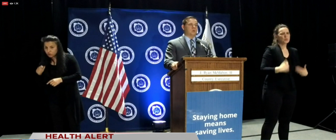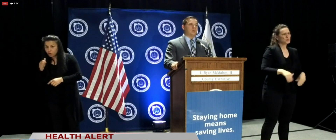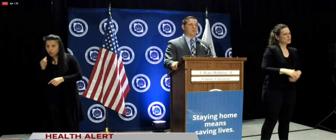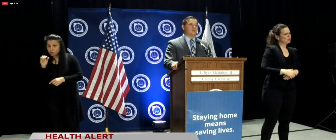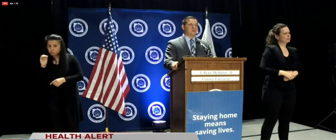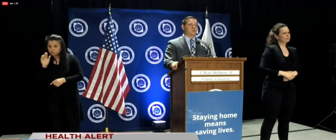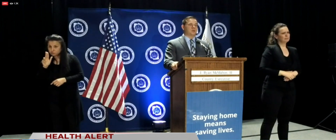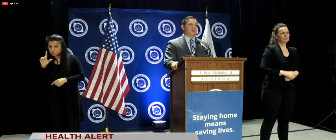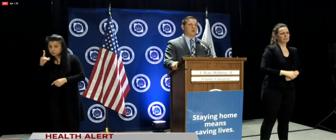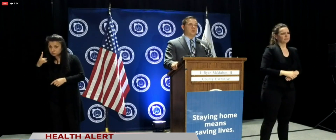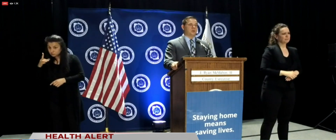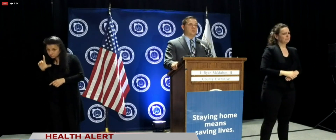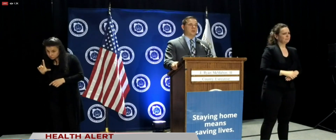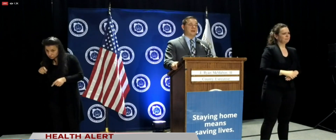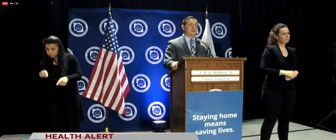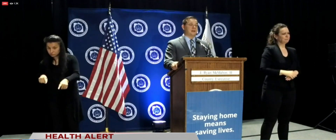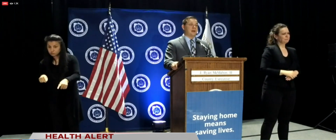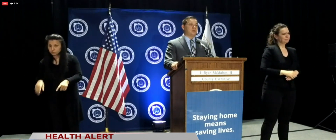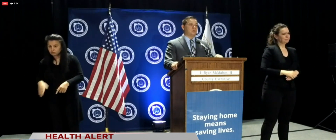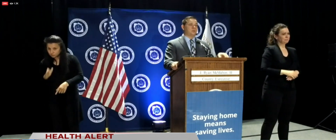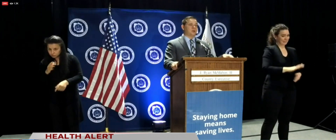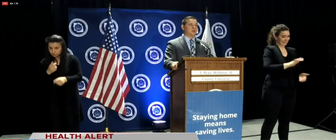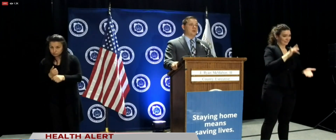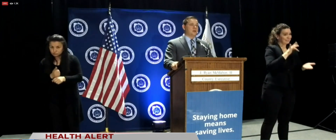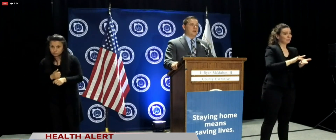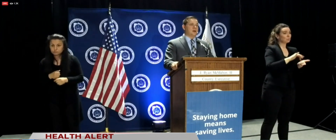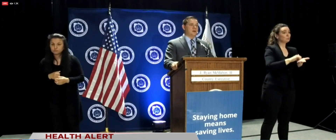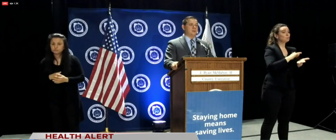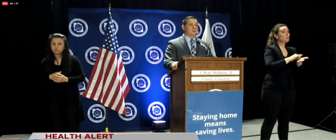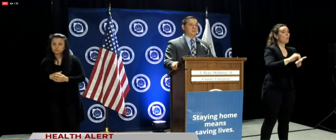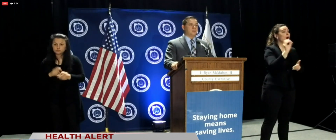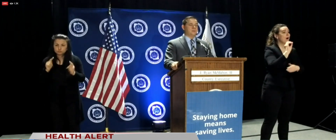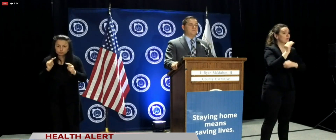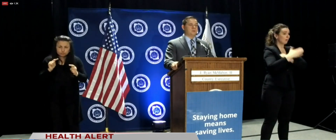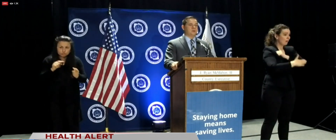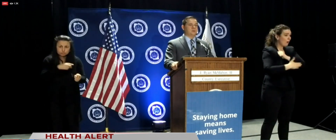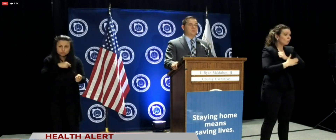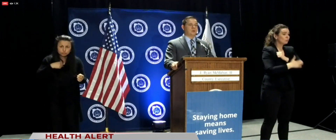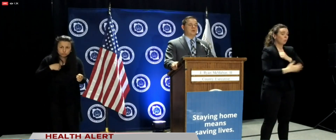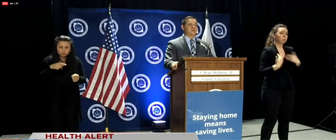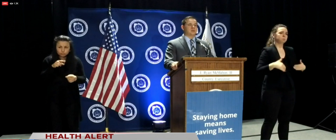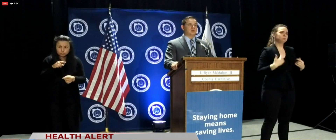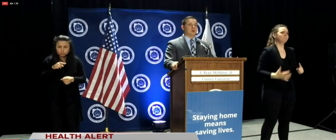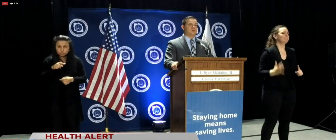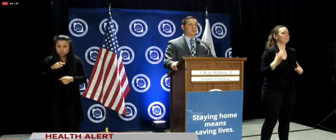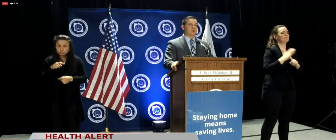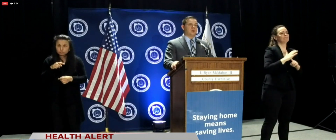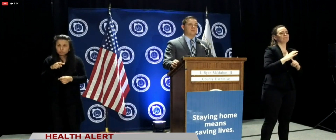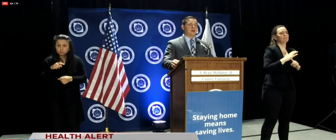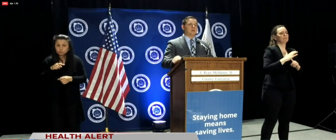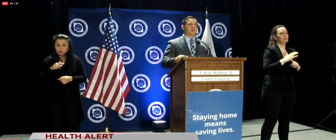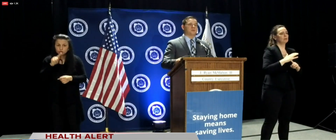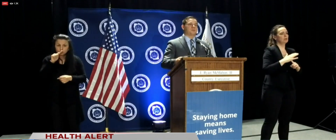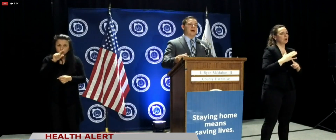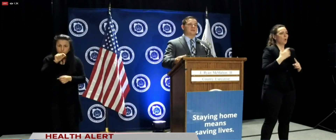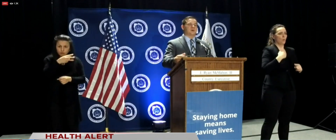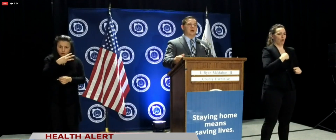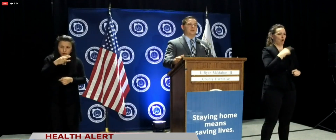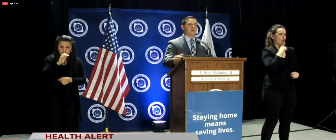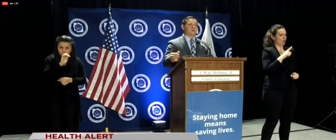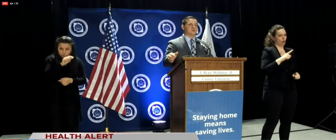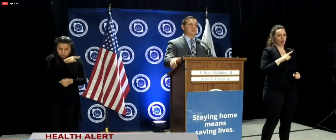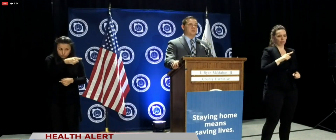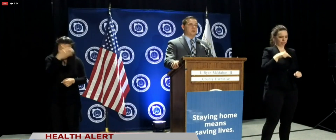about Central New York, really, in Onondaga County, really being the ground zero for a medical response